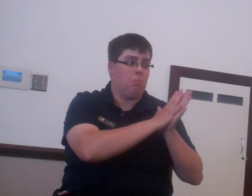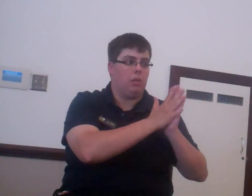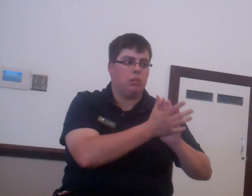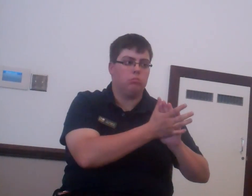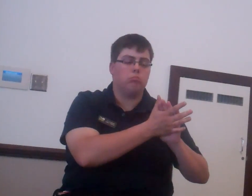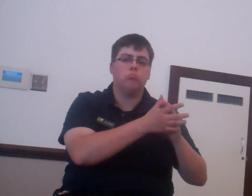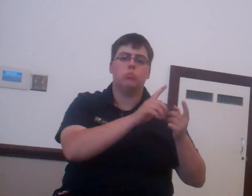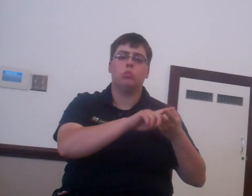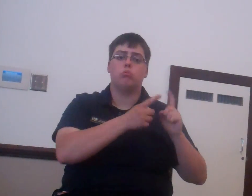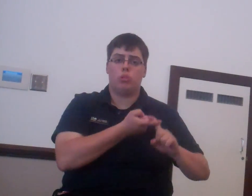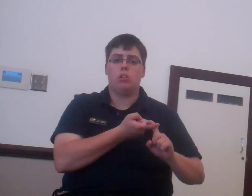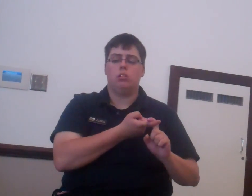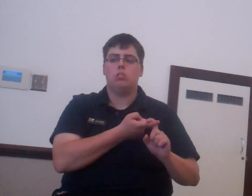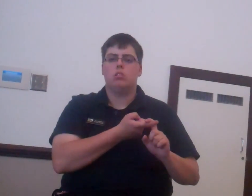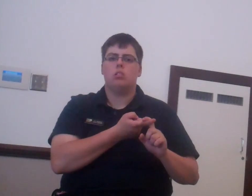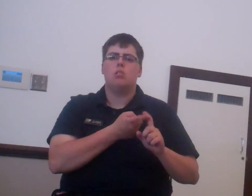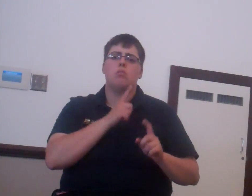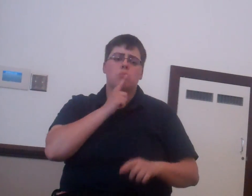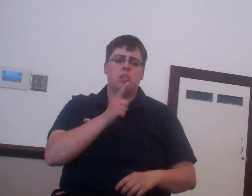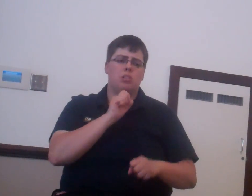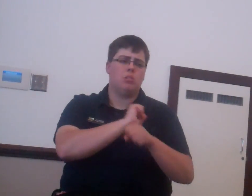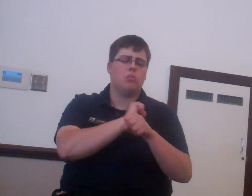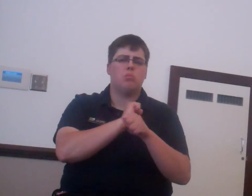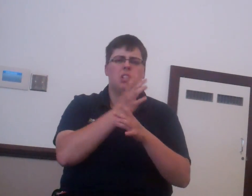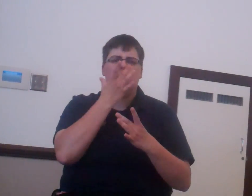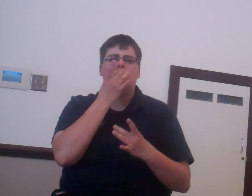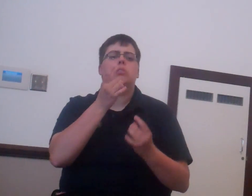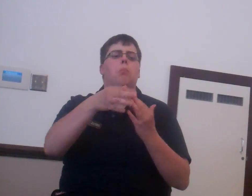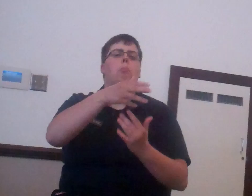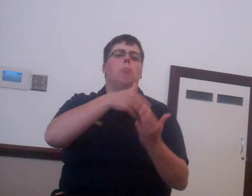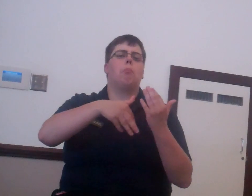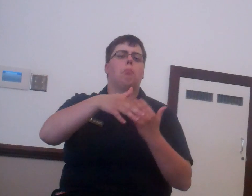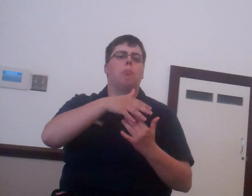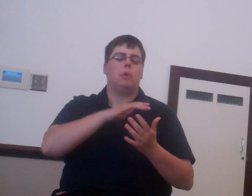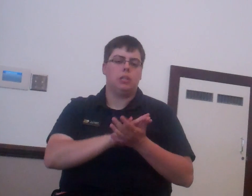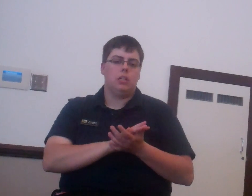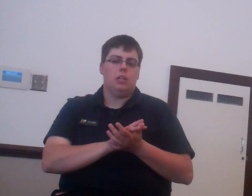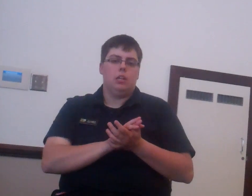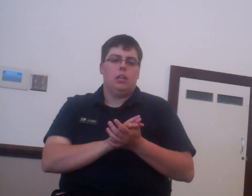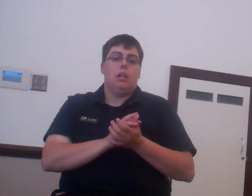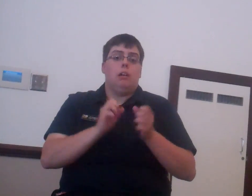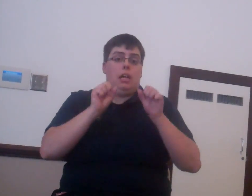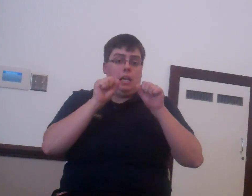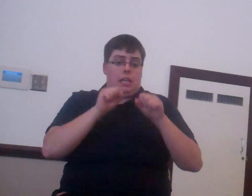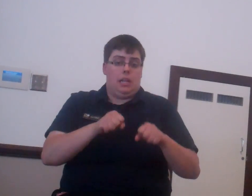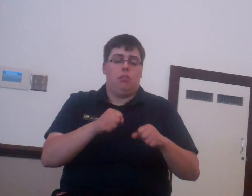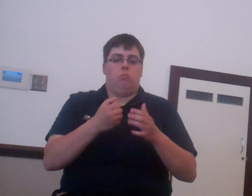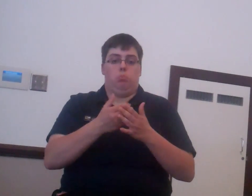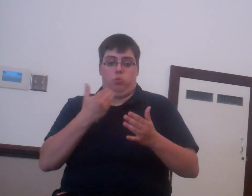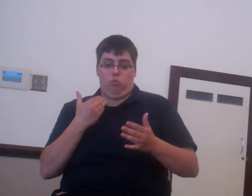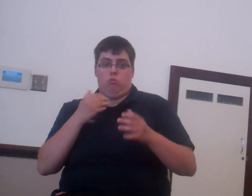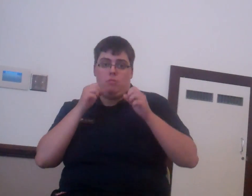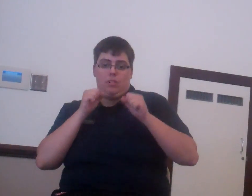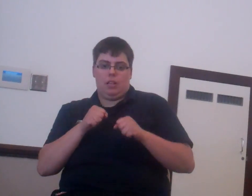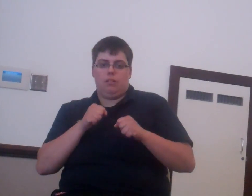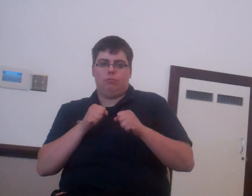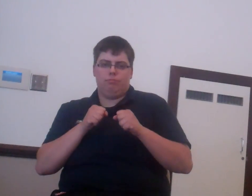of personal and professional sometimes. So with this context becomes a little bit of a